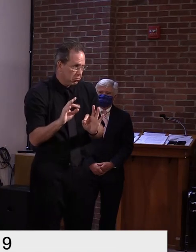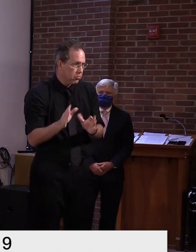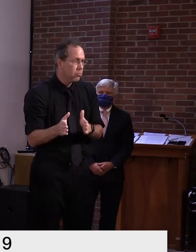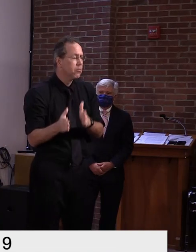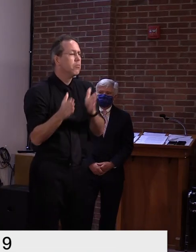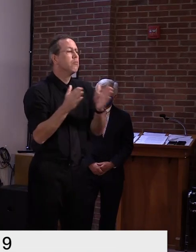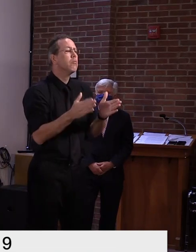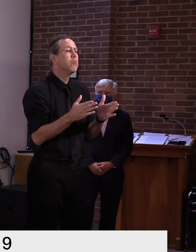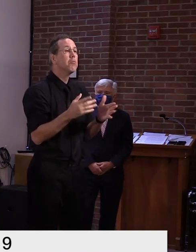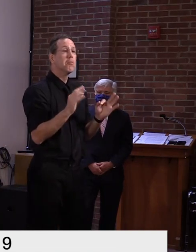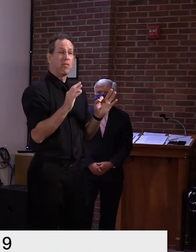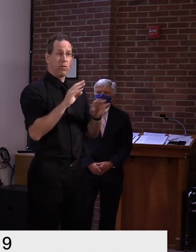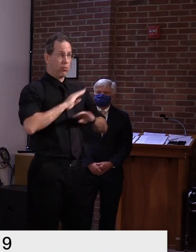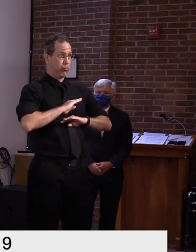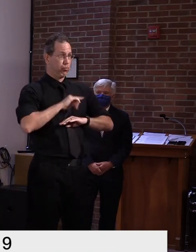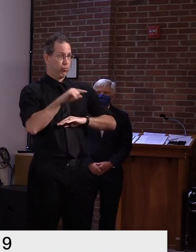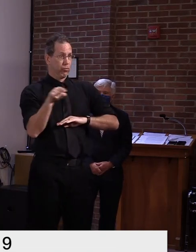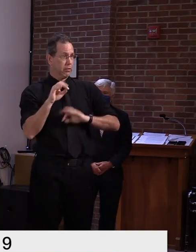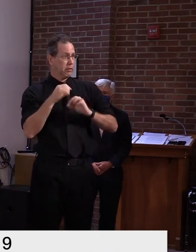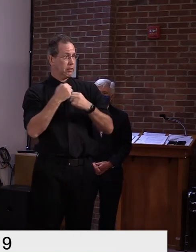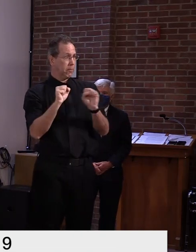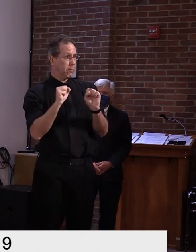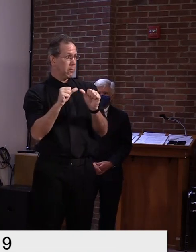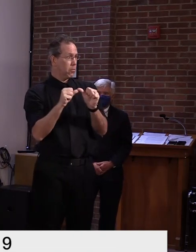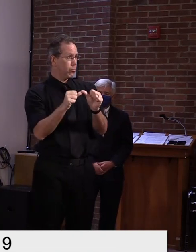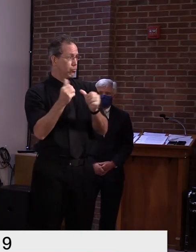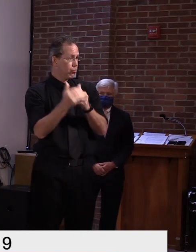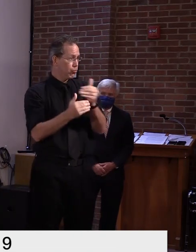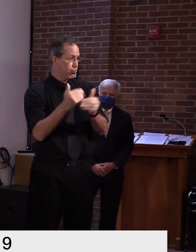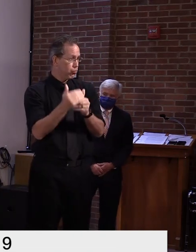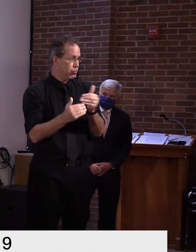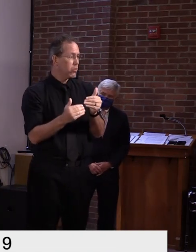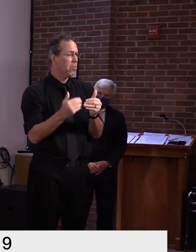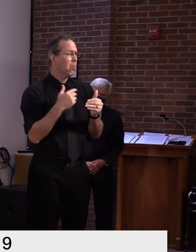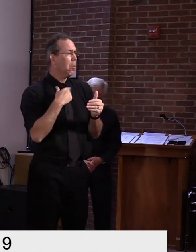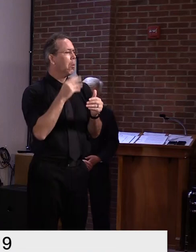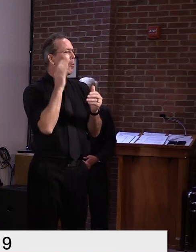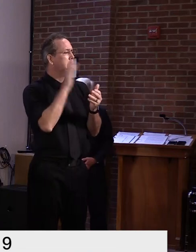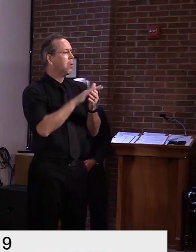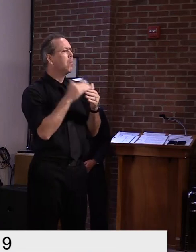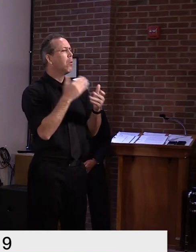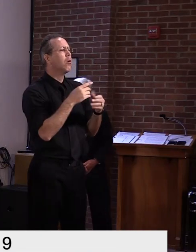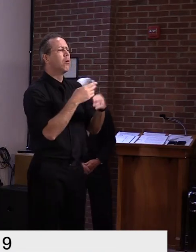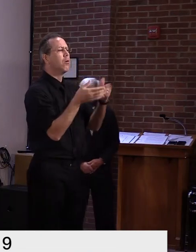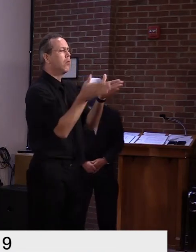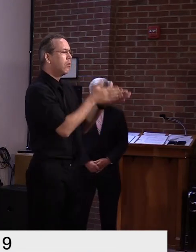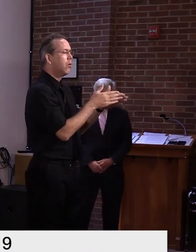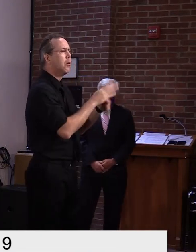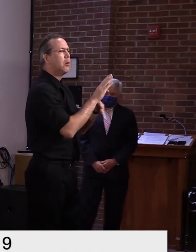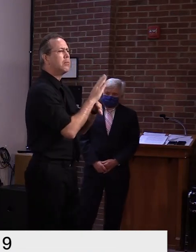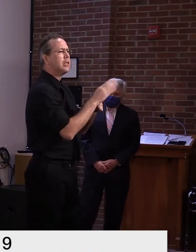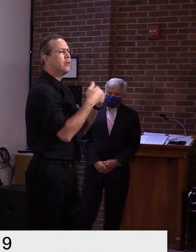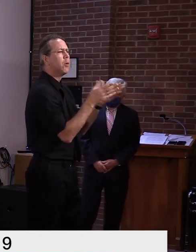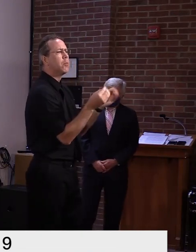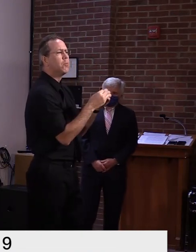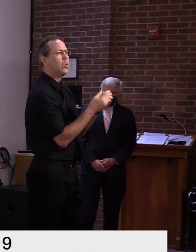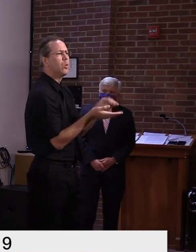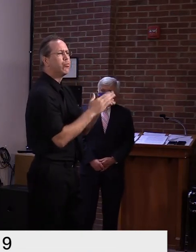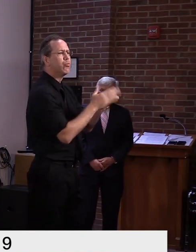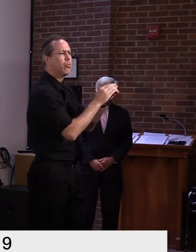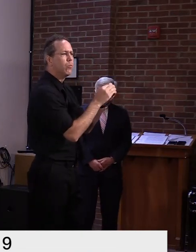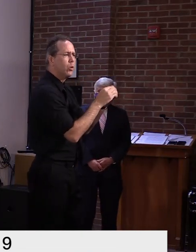will continue to do everything we can to open up the economy more. The more we're wearing our masks, the more we're keeping